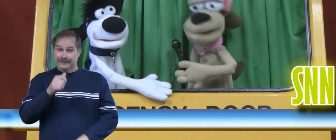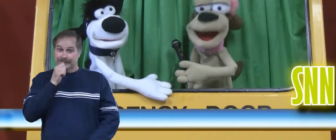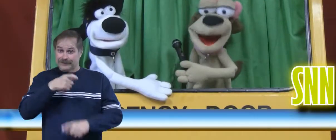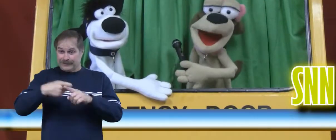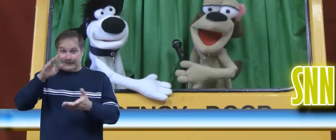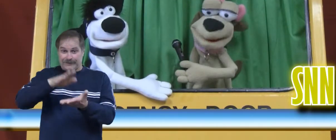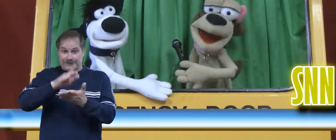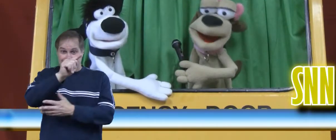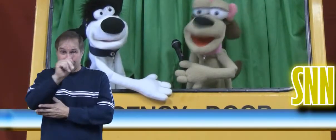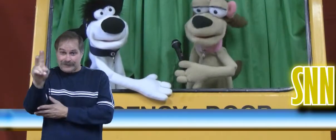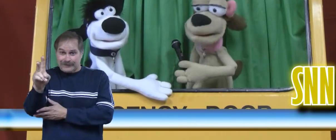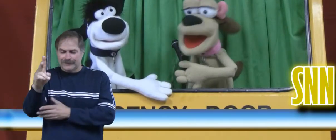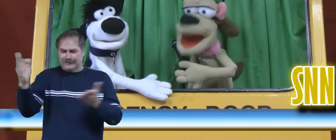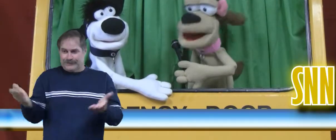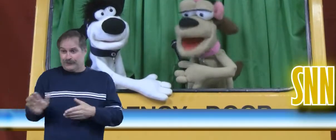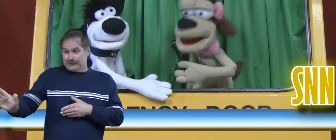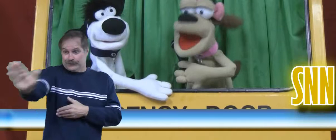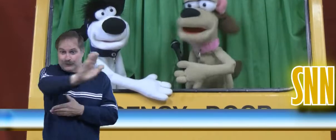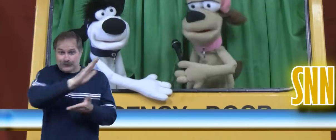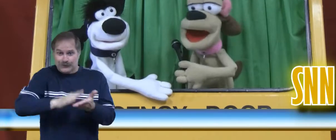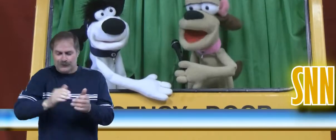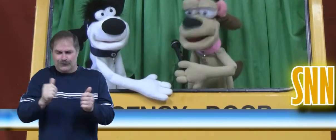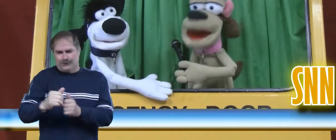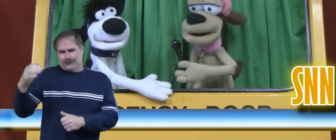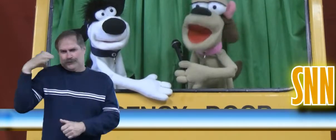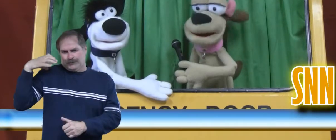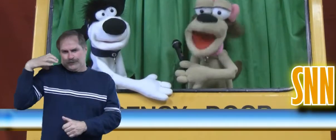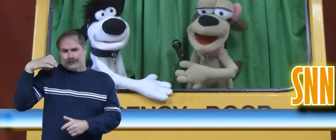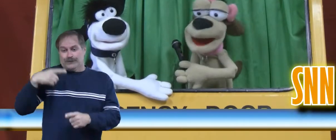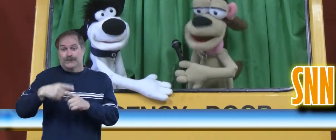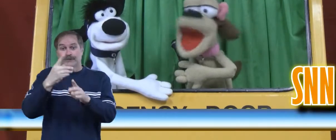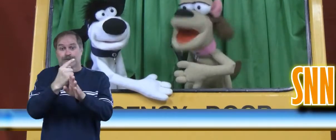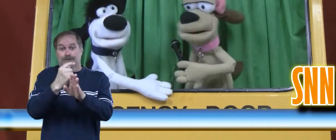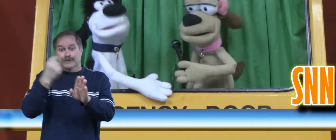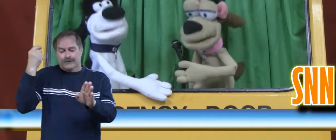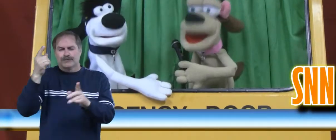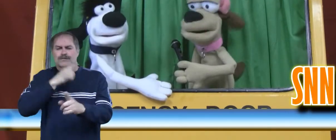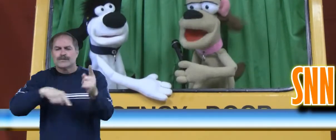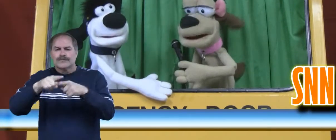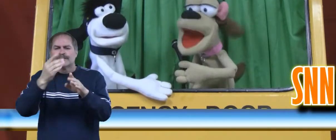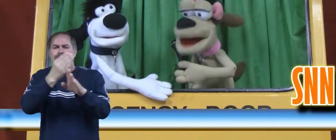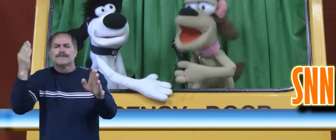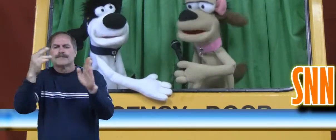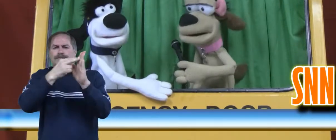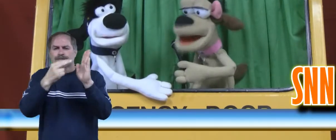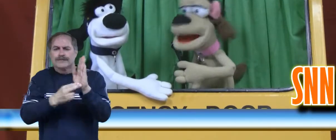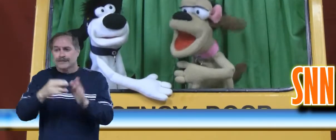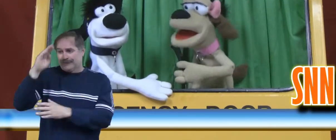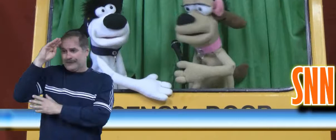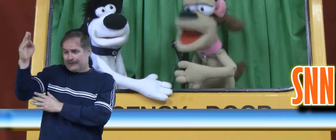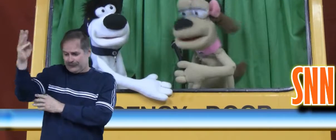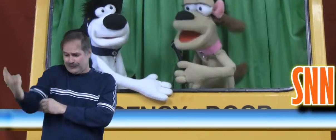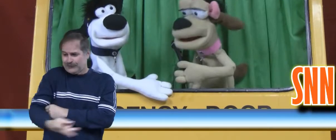This is Sadie from School News Network. We're here at your school with Sergeant Wolf of the Elsman Safety Patrol to talk about bus safety.